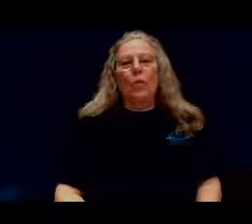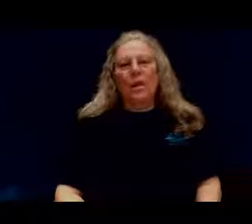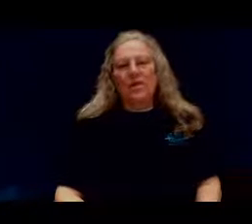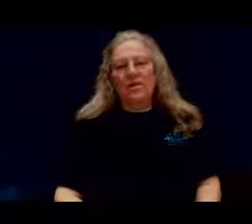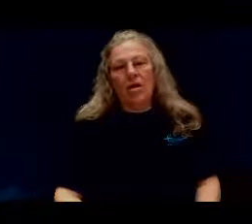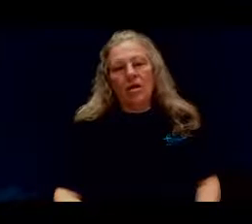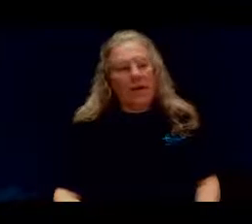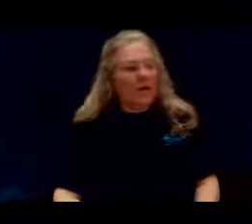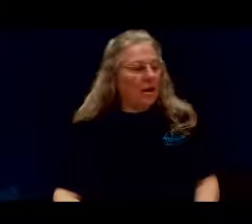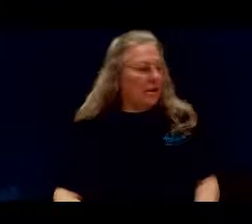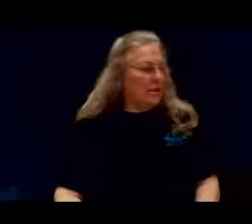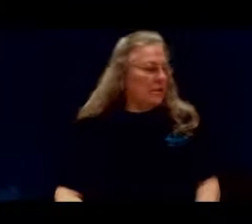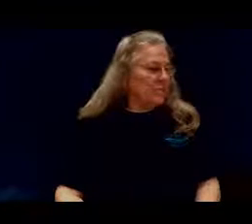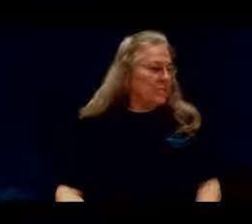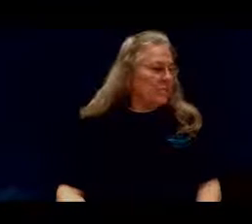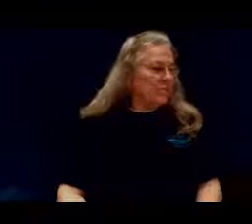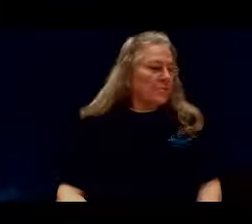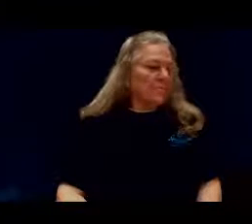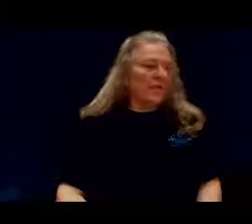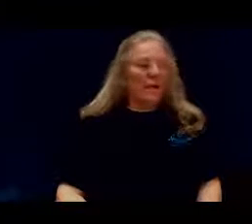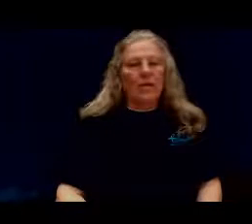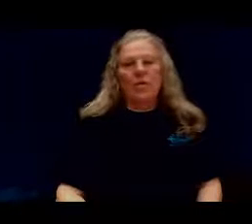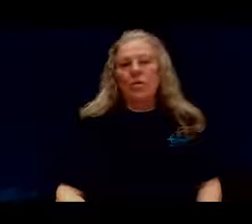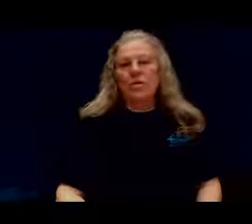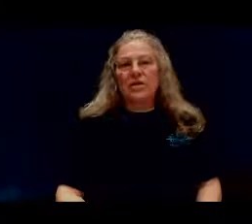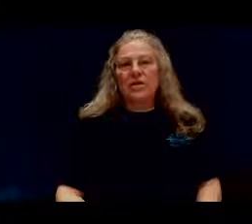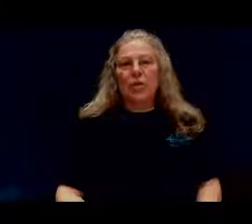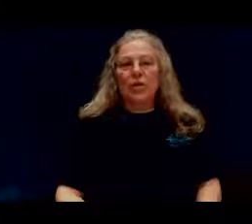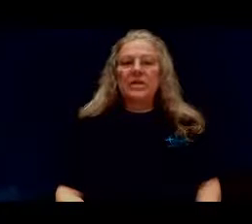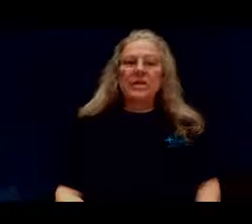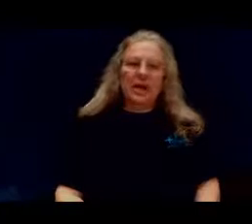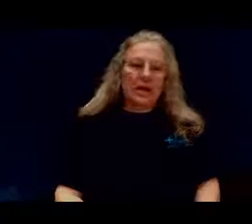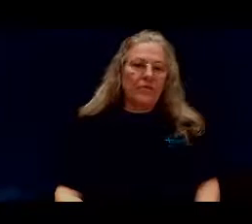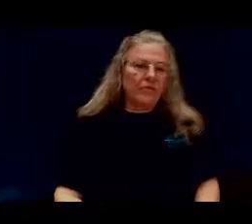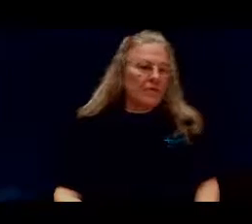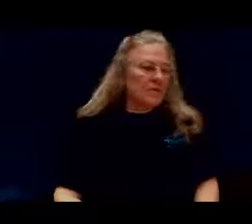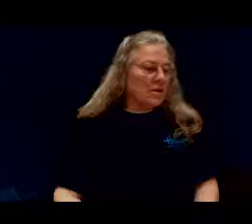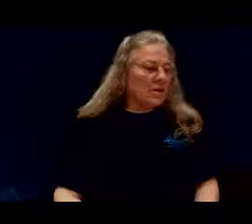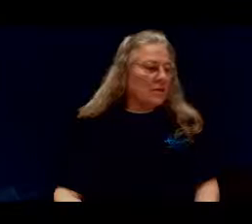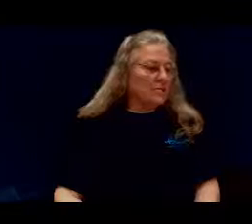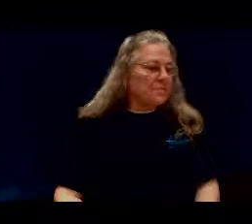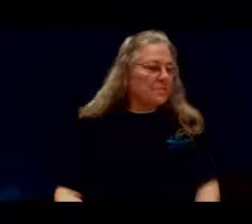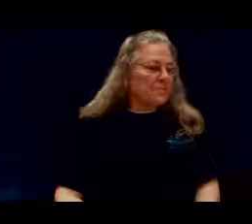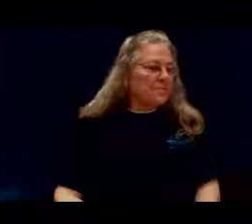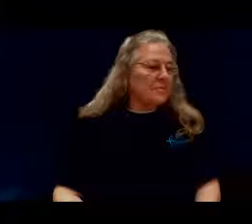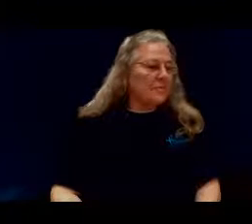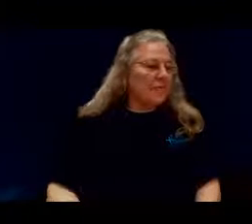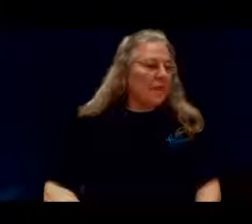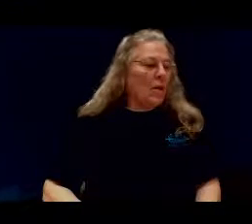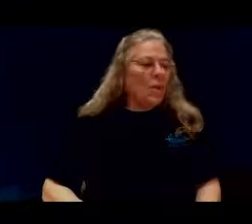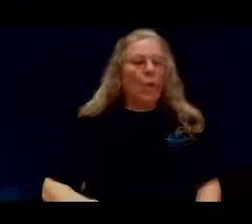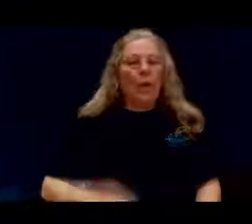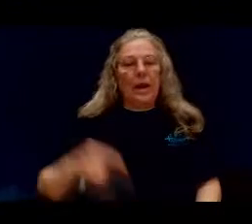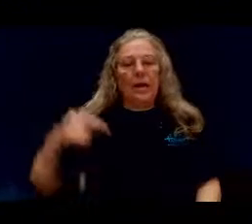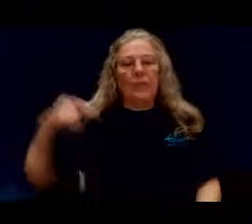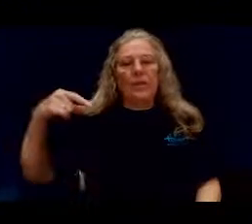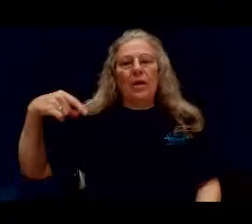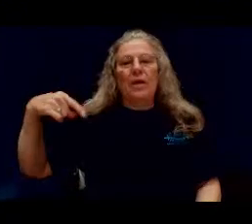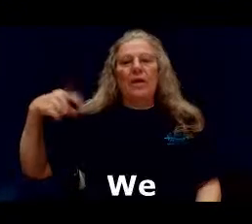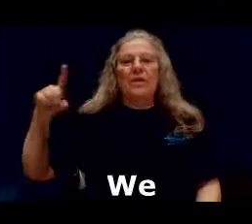We saw thee not. The words that you're going to need for this song, we,